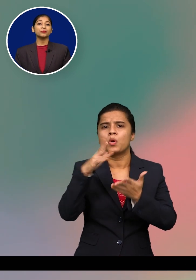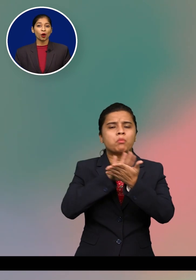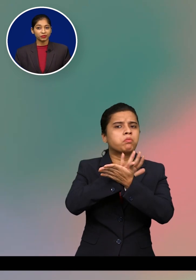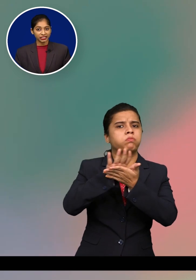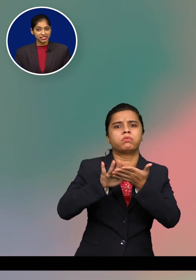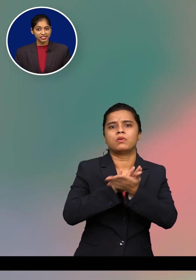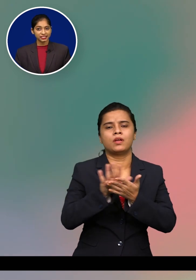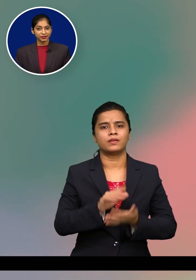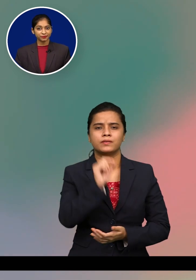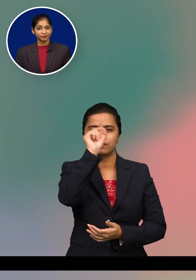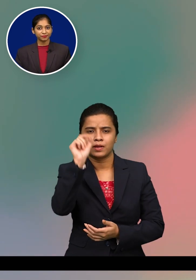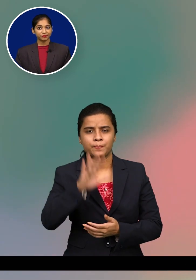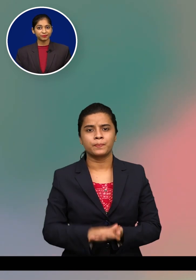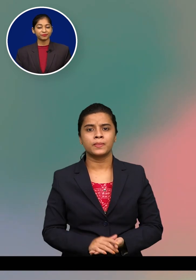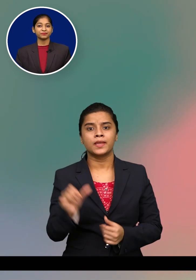chemical properties,